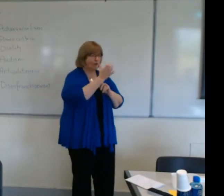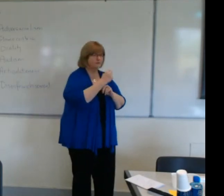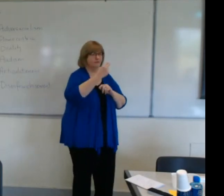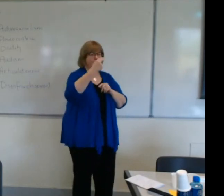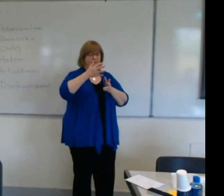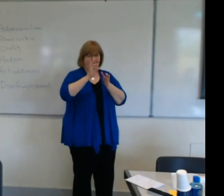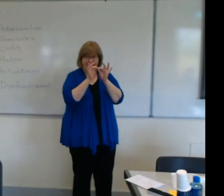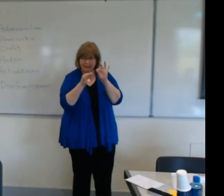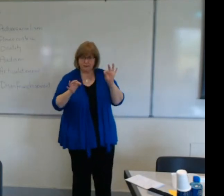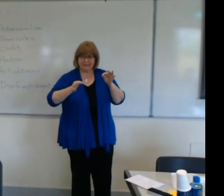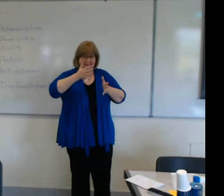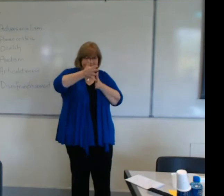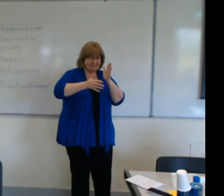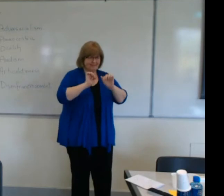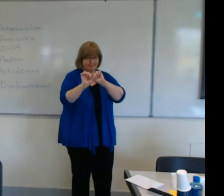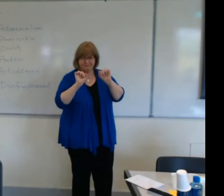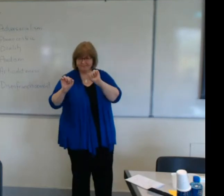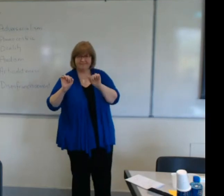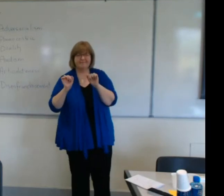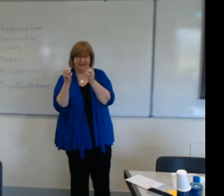the acquisition of deaf culture, linguistic knowledge.